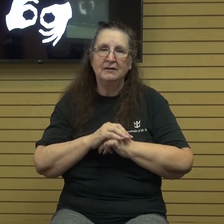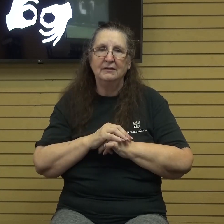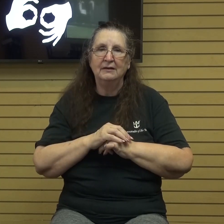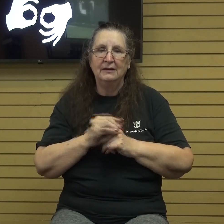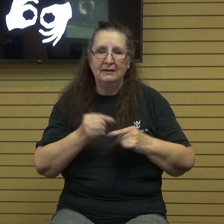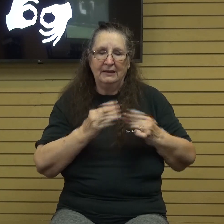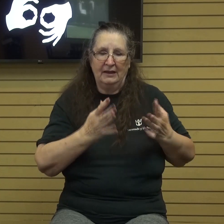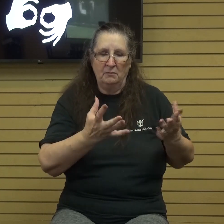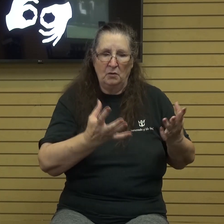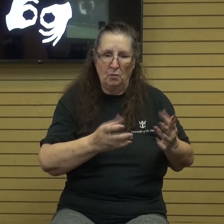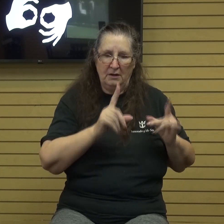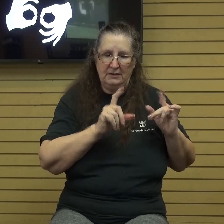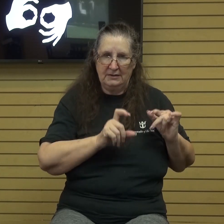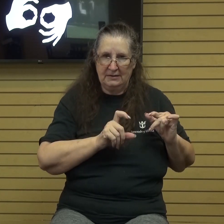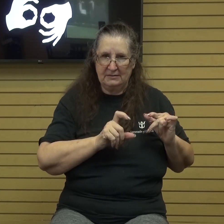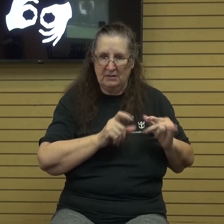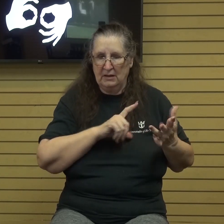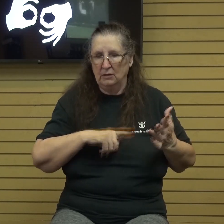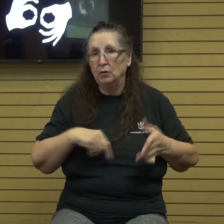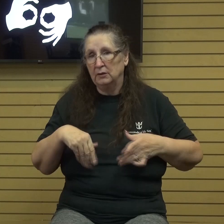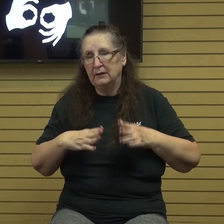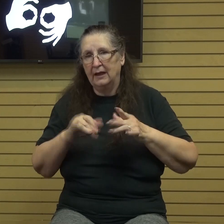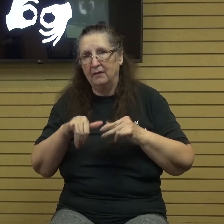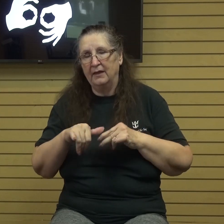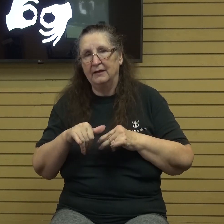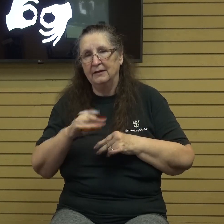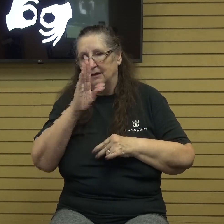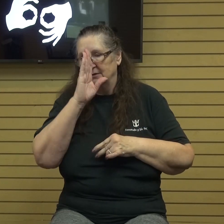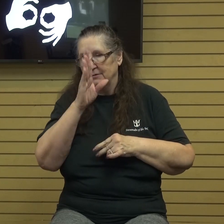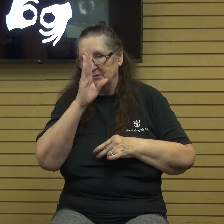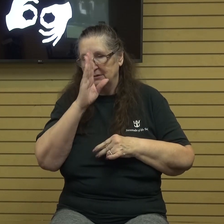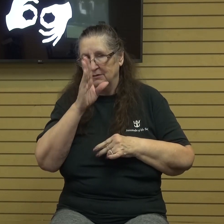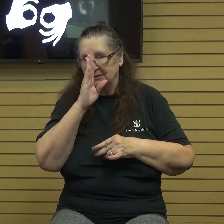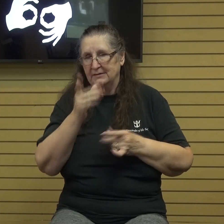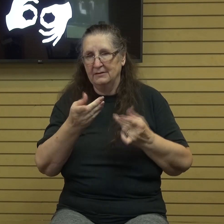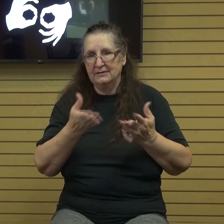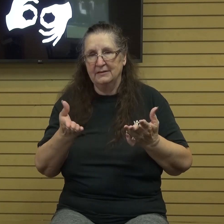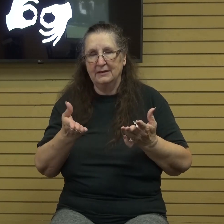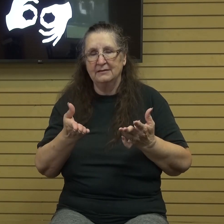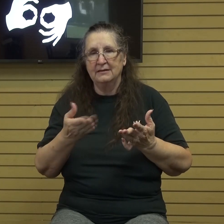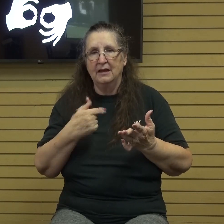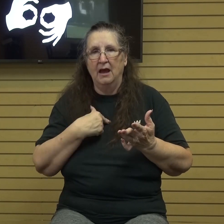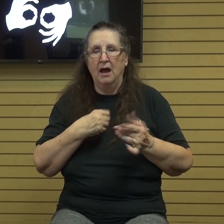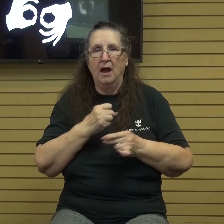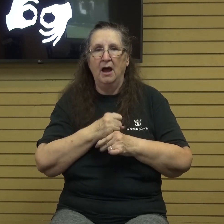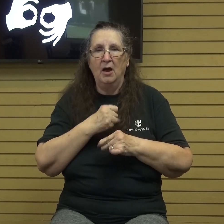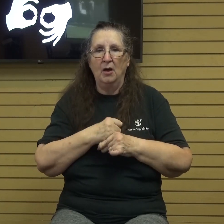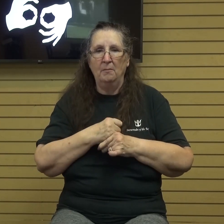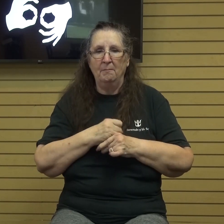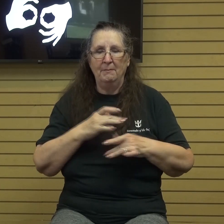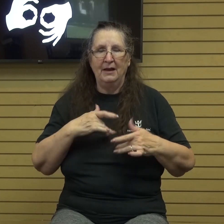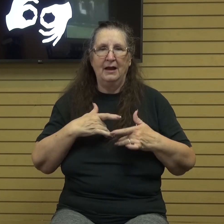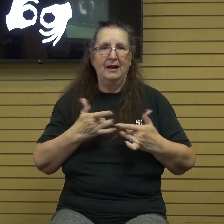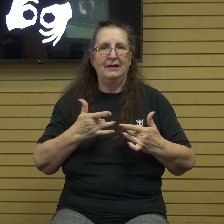enemy wanted to test him, and the Lord allowed it, and some serious things. And as I kind of make a little light heart of this,